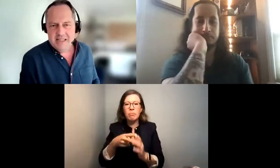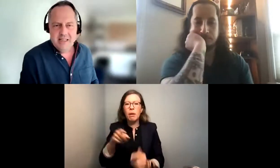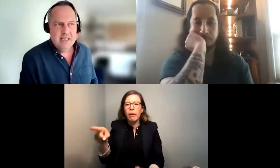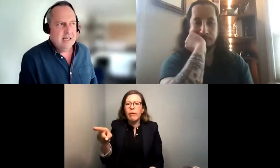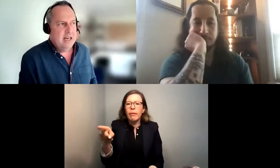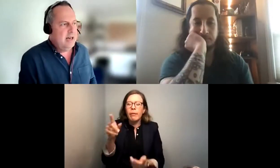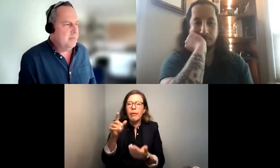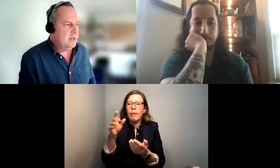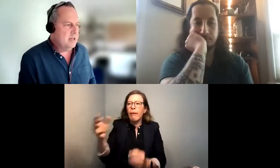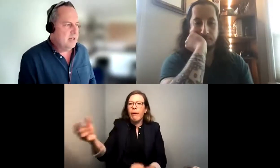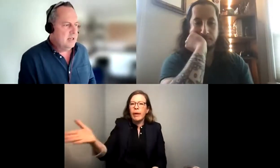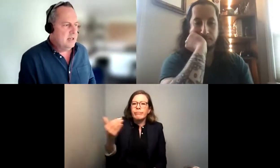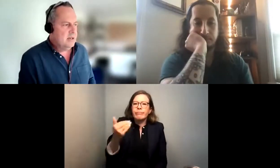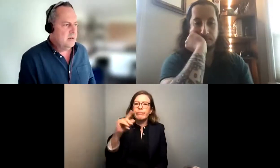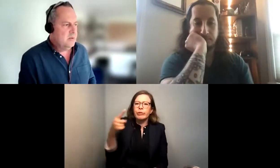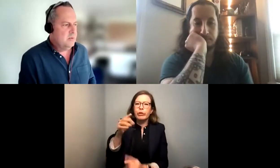data.